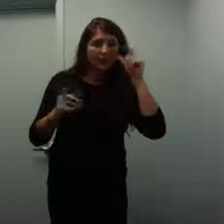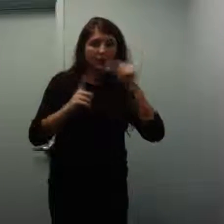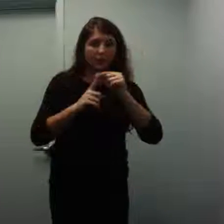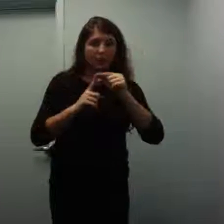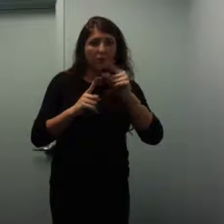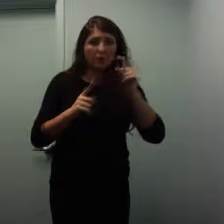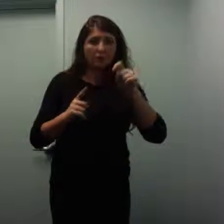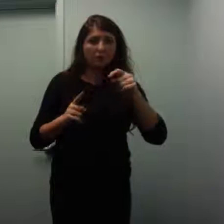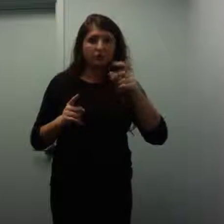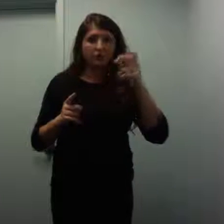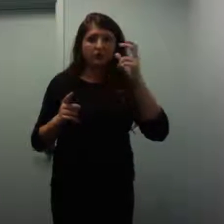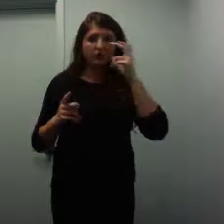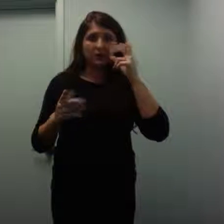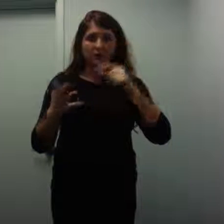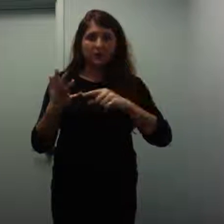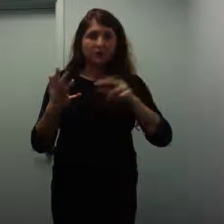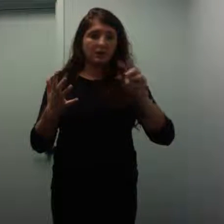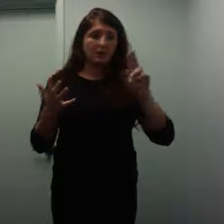basis: relative humidity.